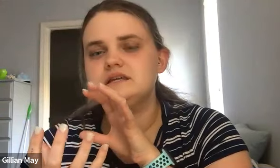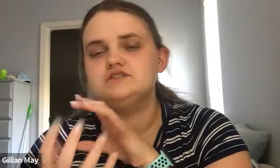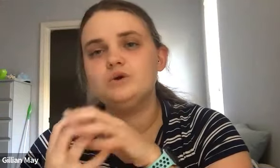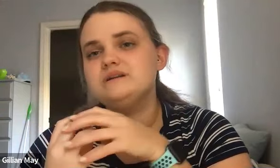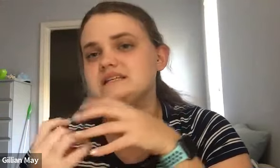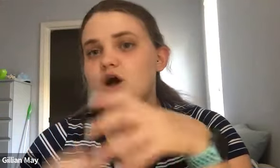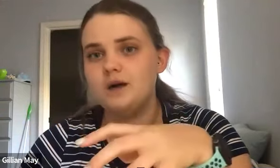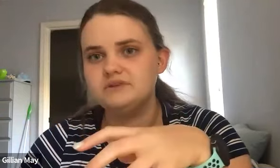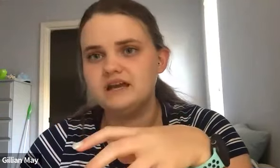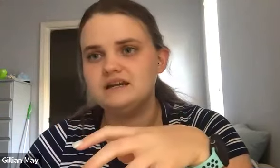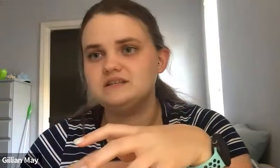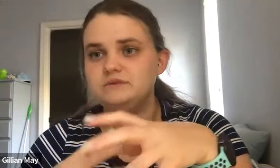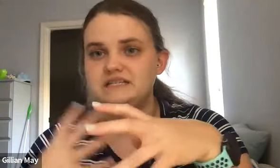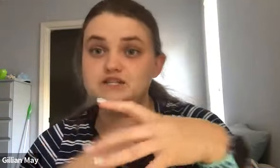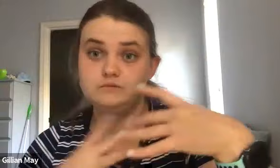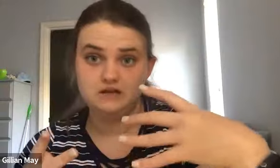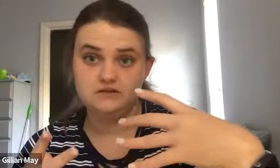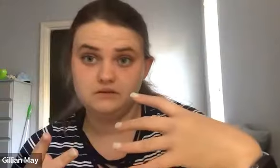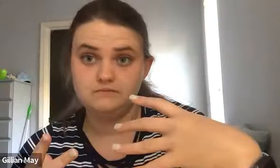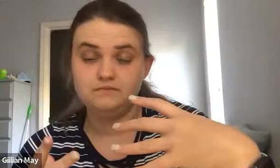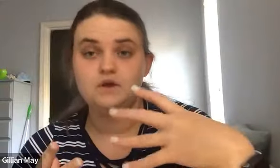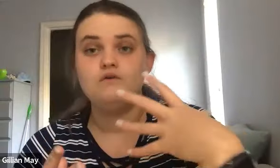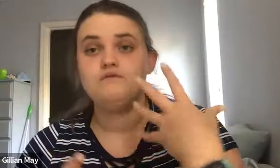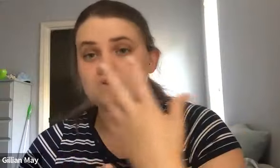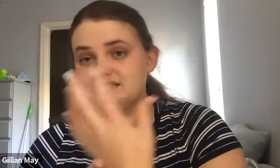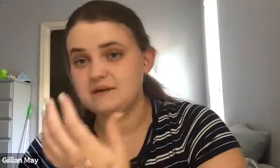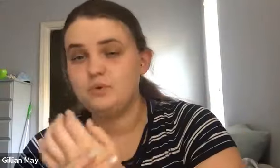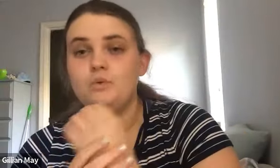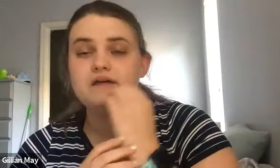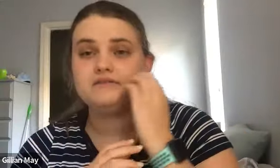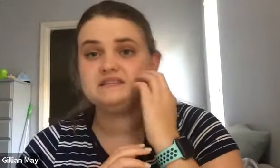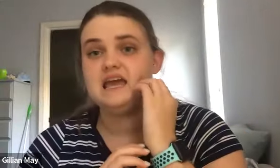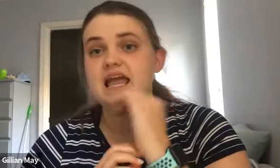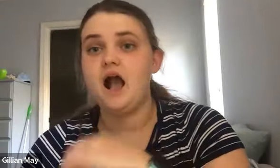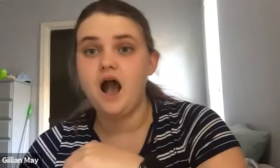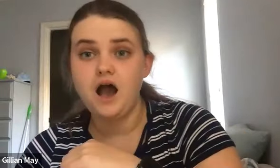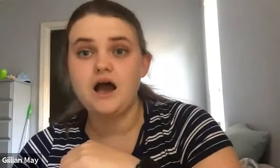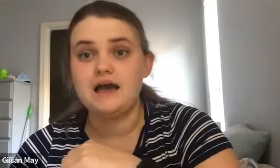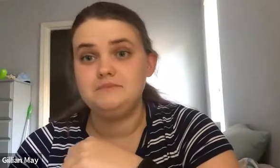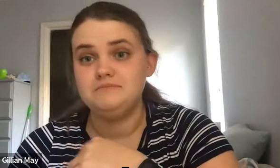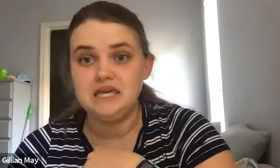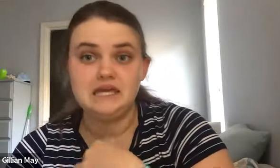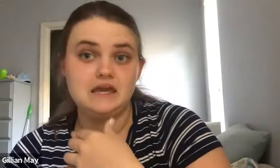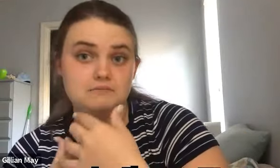things aren't always as complicated as we tend to make them. For example, with saying I, me, and